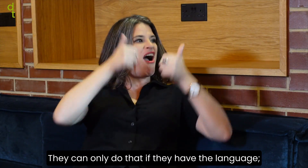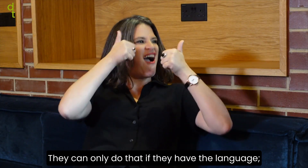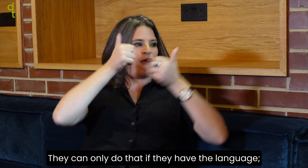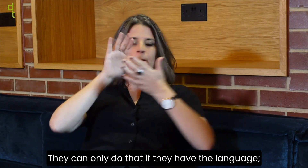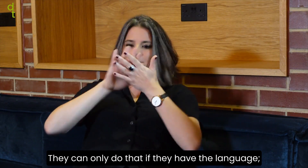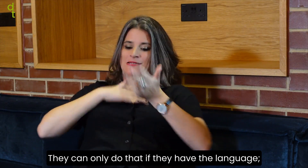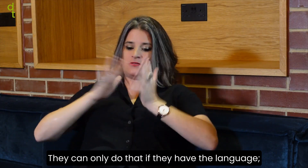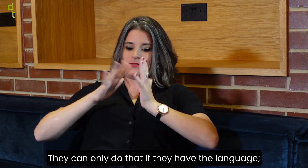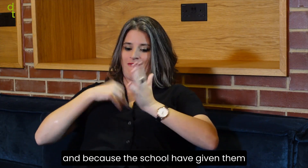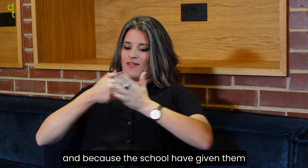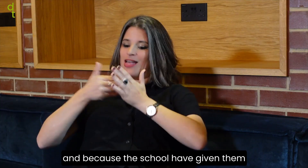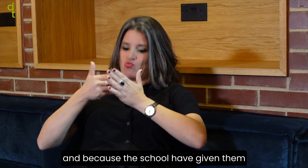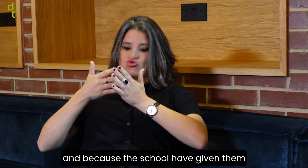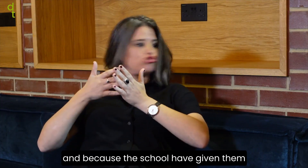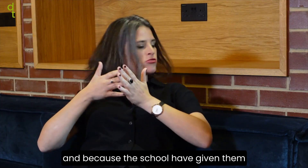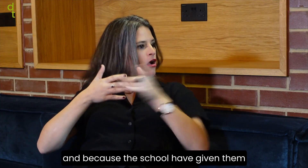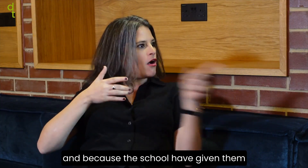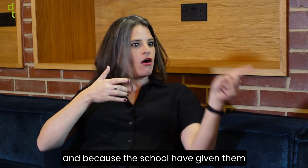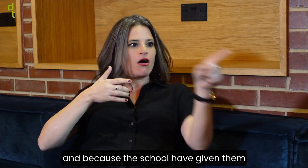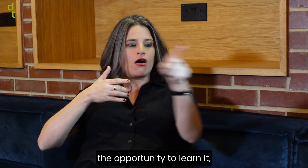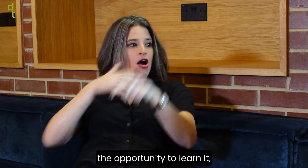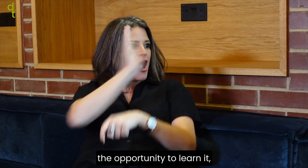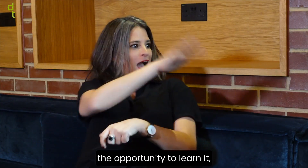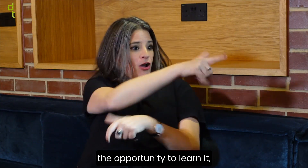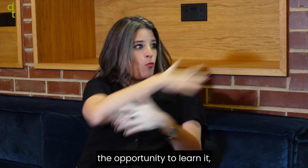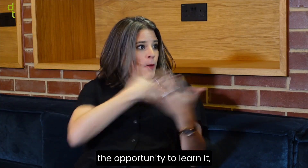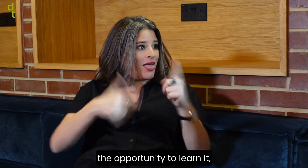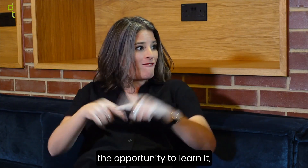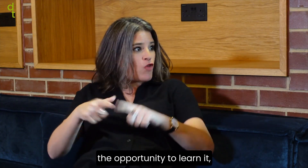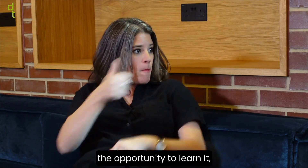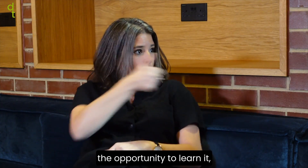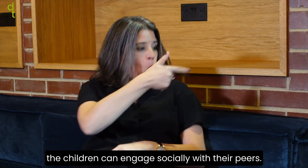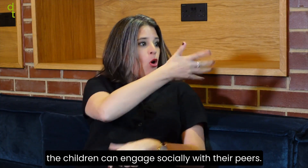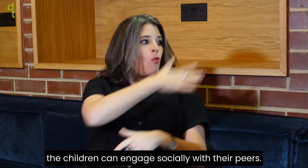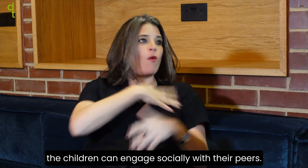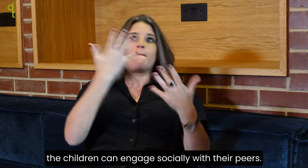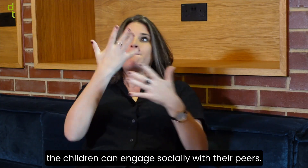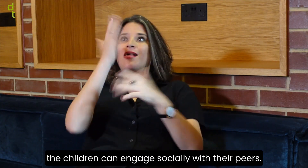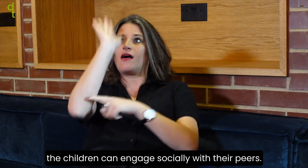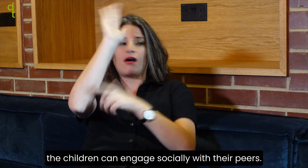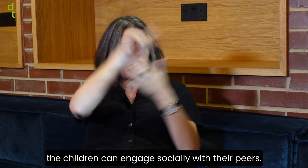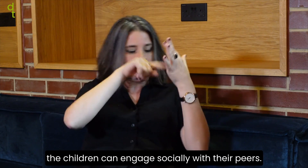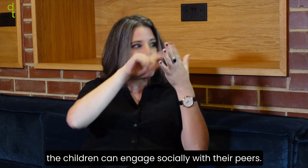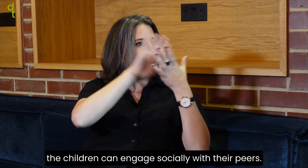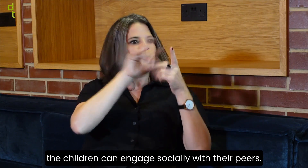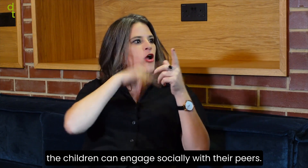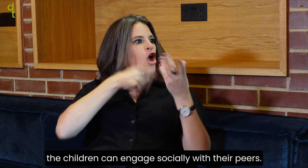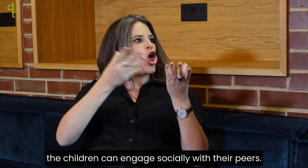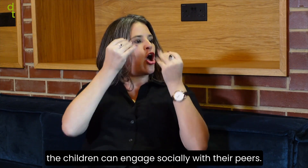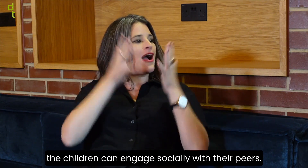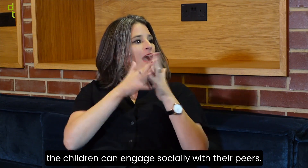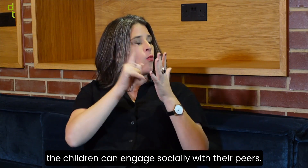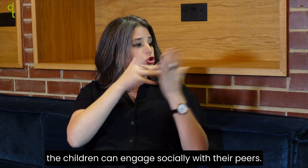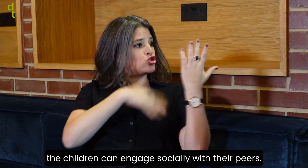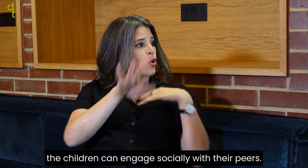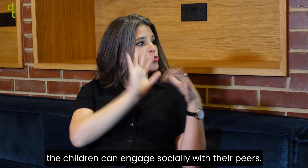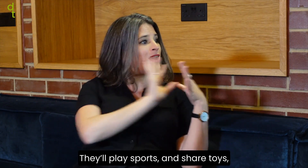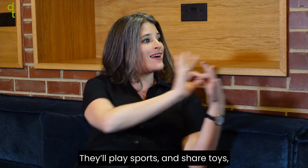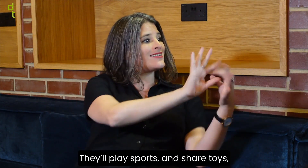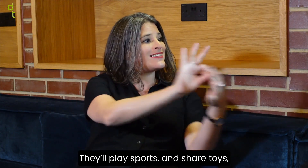have the language and because the school have given them the opportunity to learn it. The children can engage socially with their peers, they'll